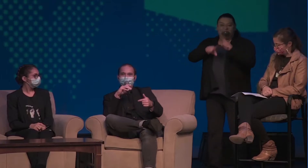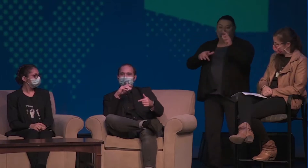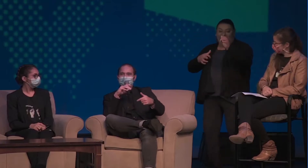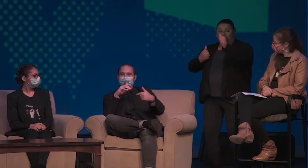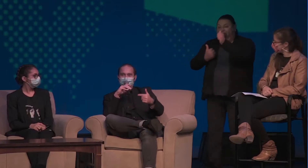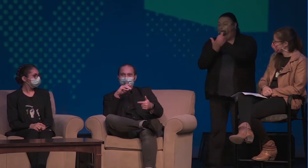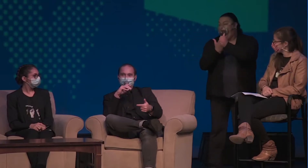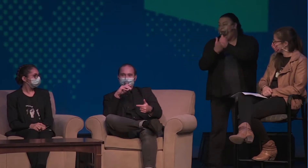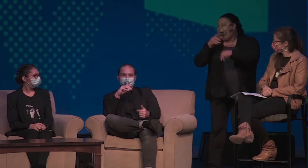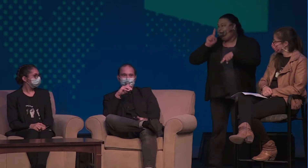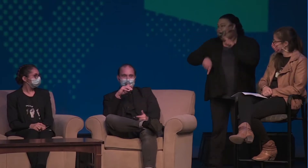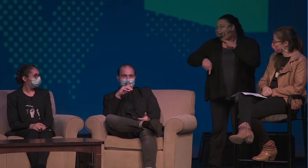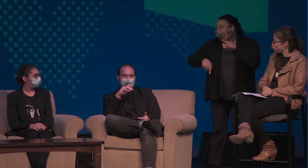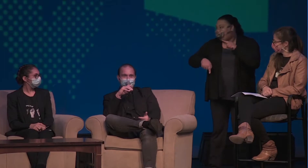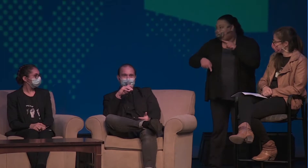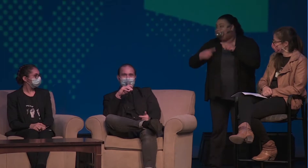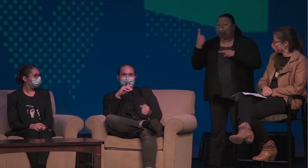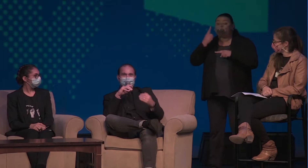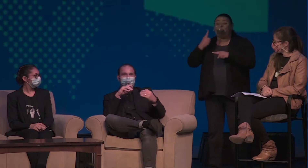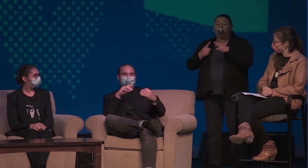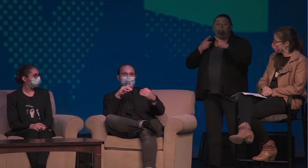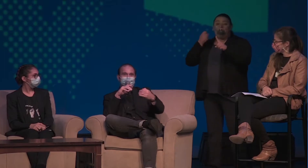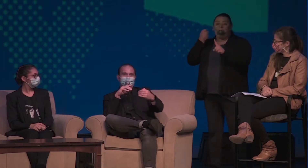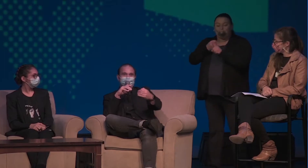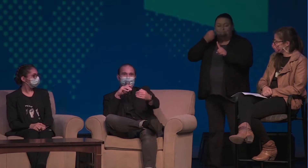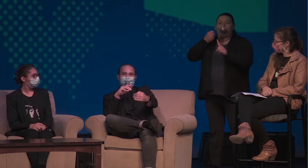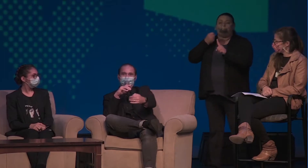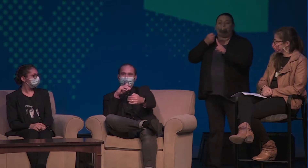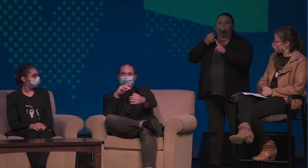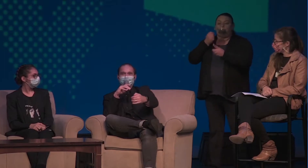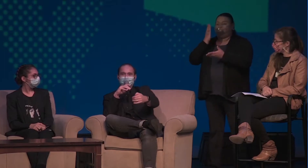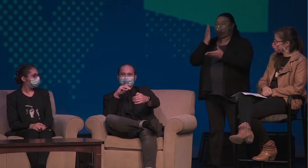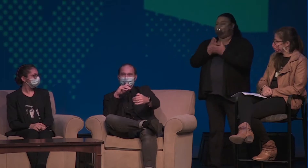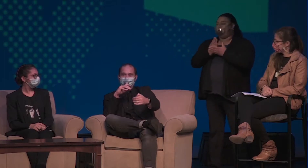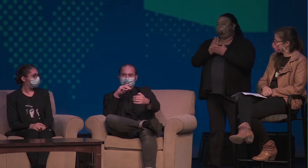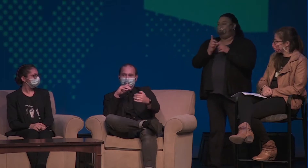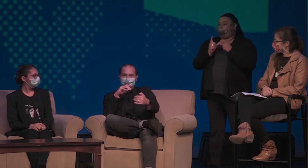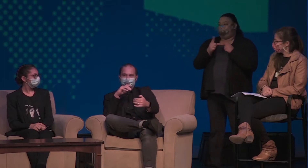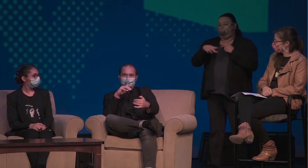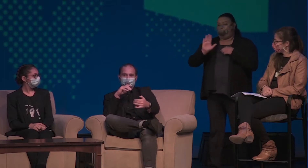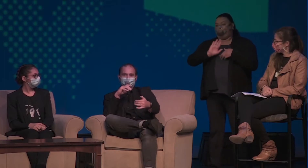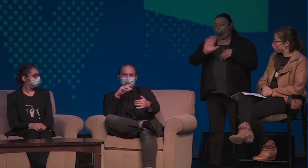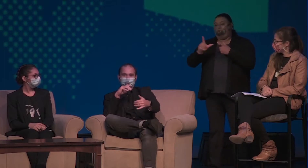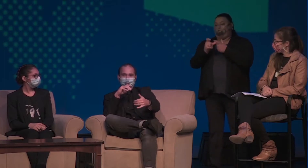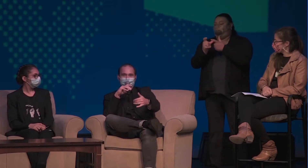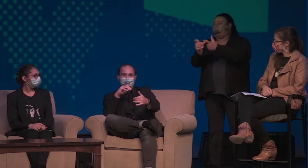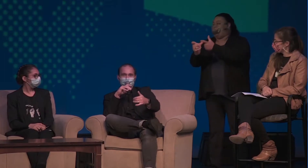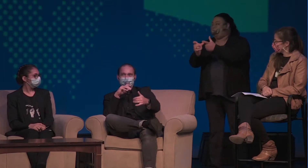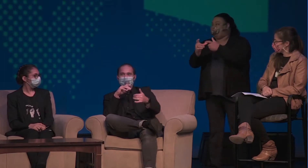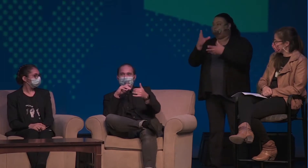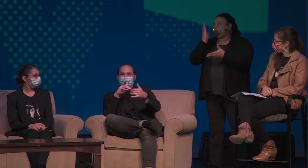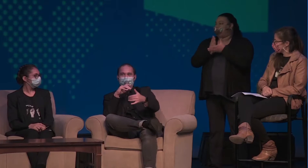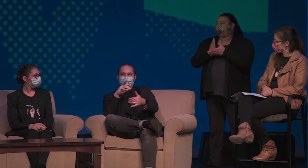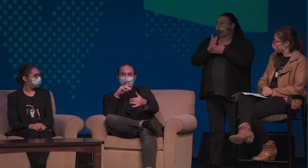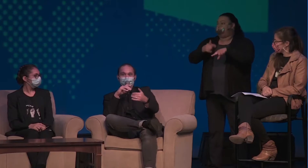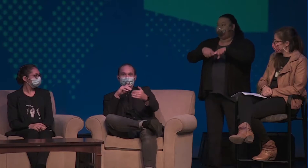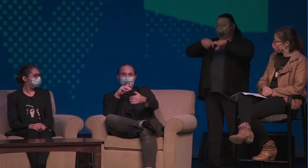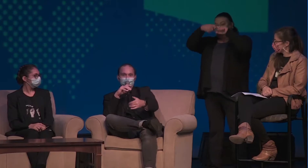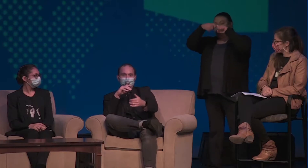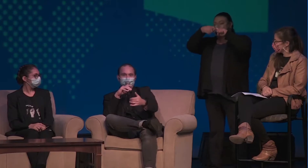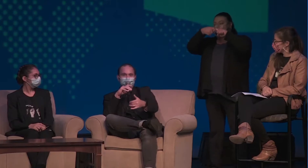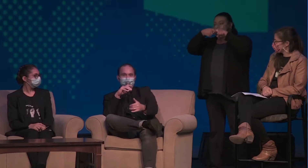then eventually something happened that stopped the run, right? That stopped them from running anymore. They